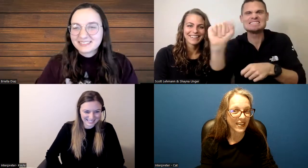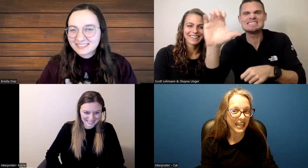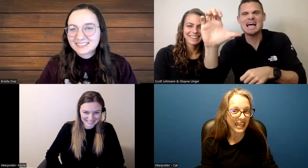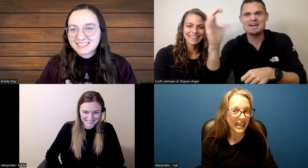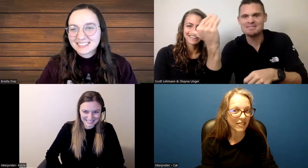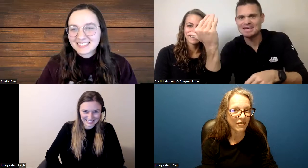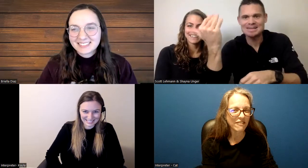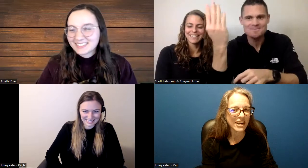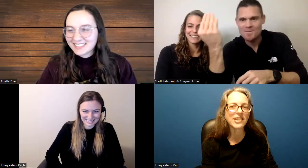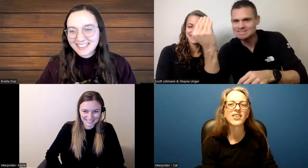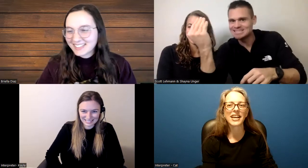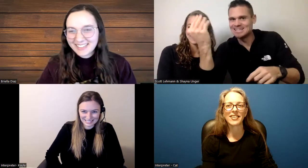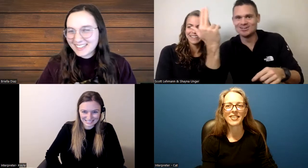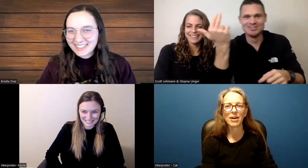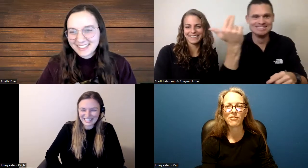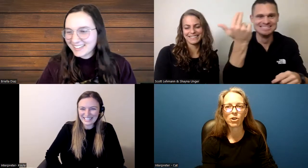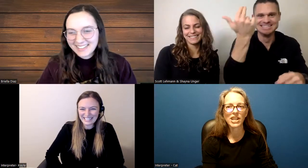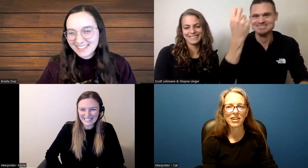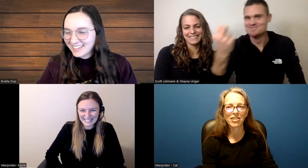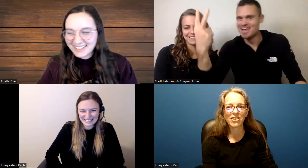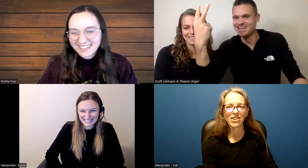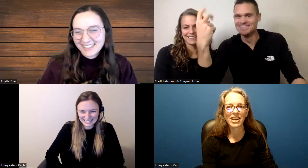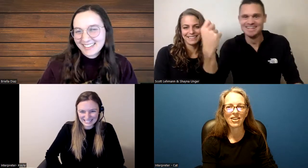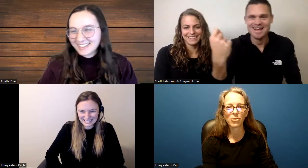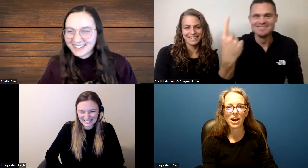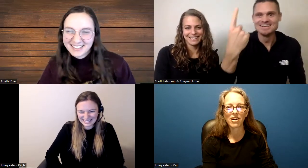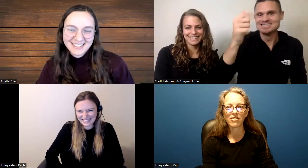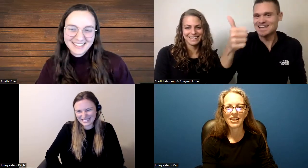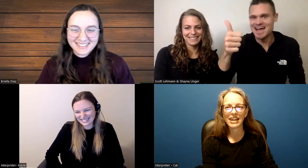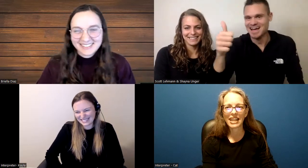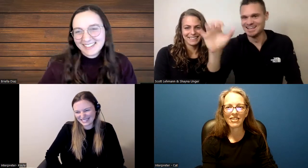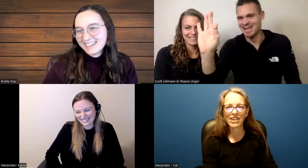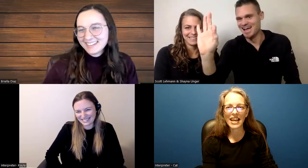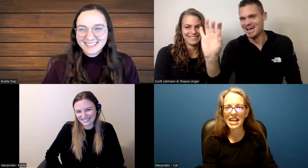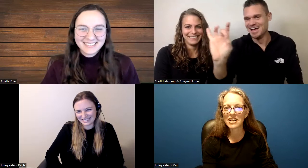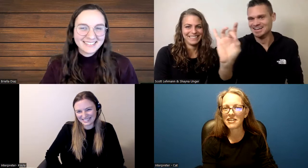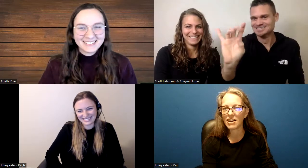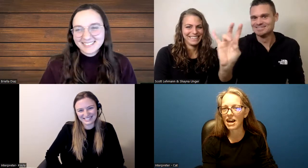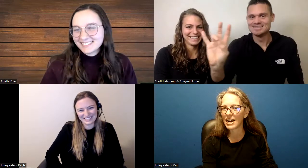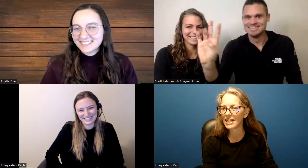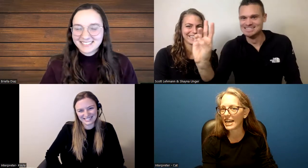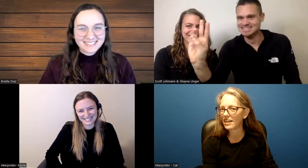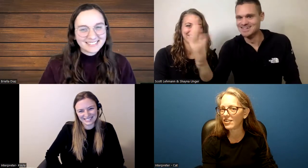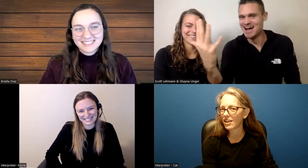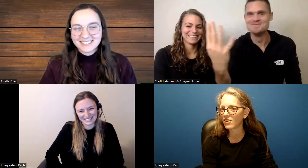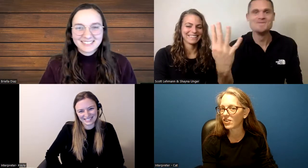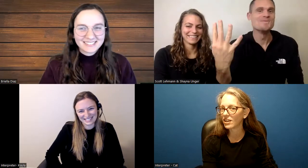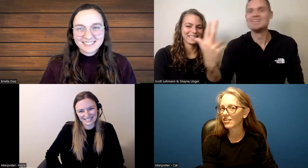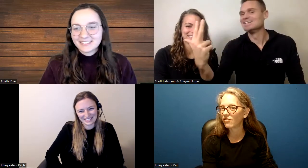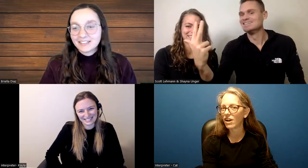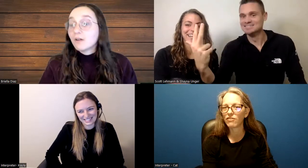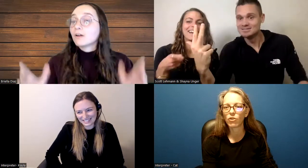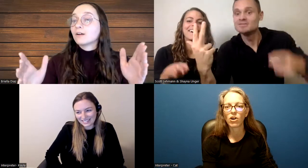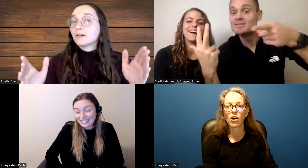wants to say? I'll give you 15 seconds. Come on, 14, 13, 12, 11, 10, 9, 8, 7,